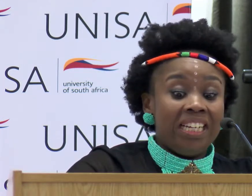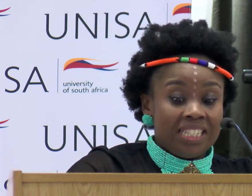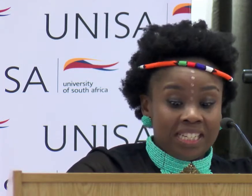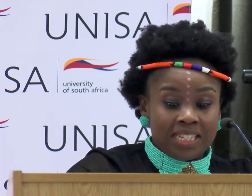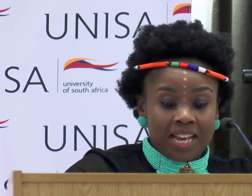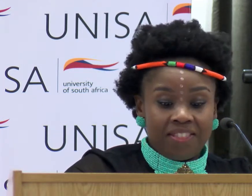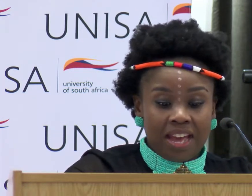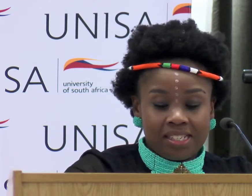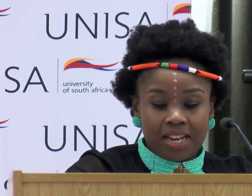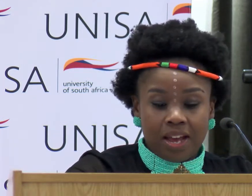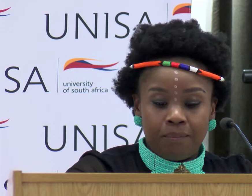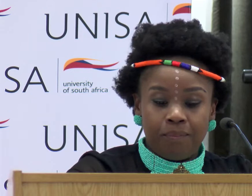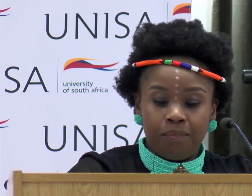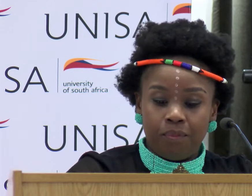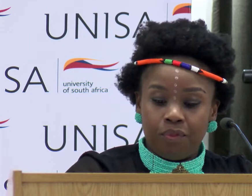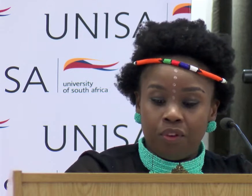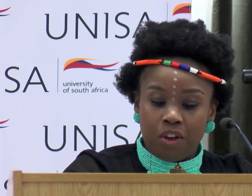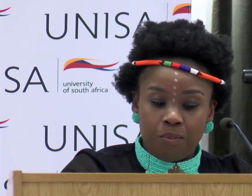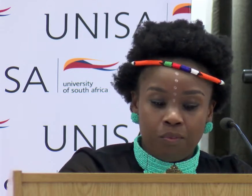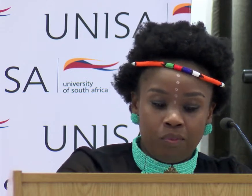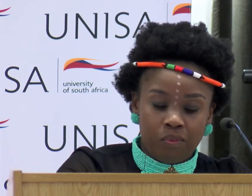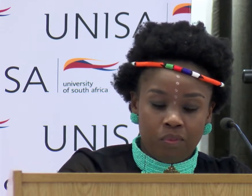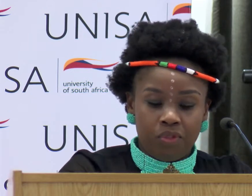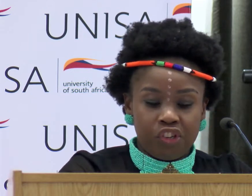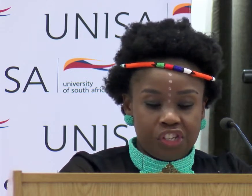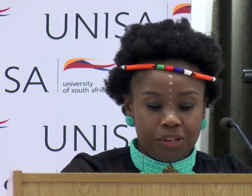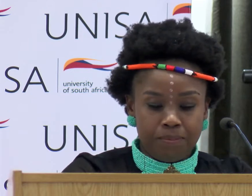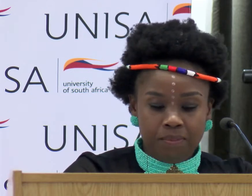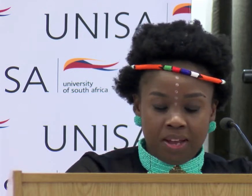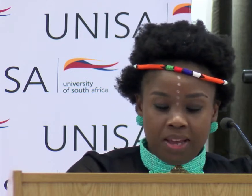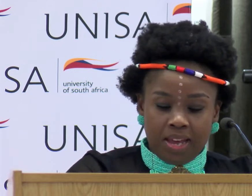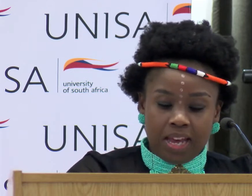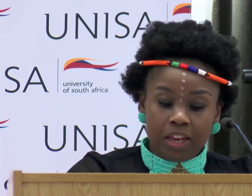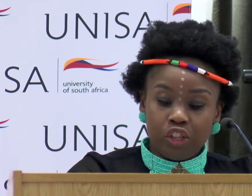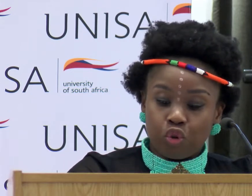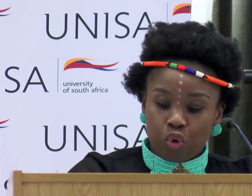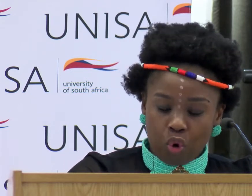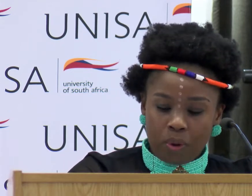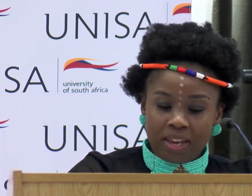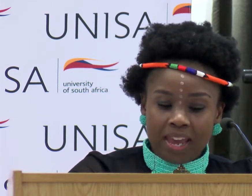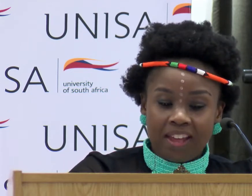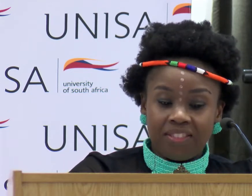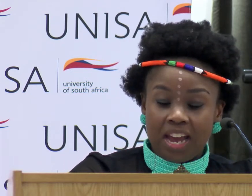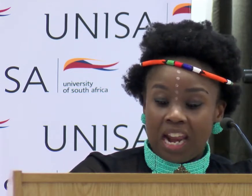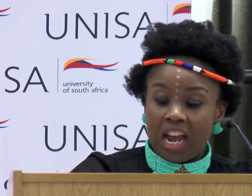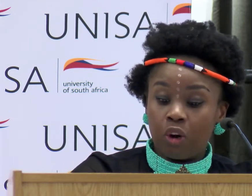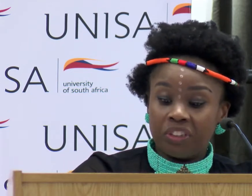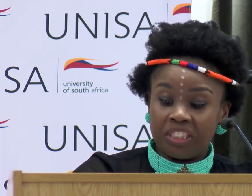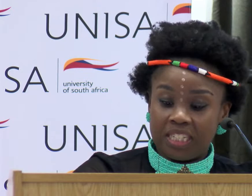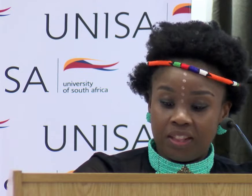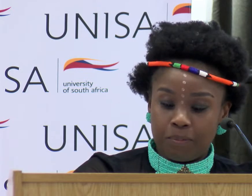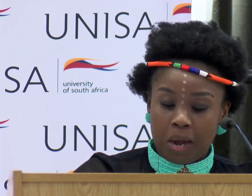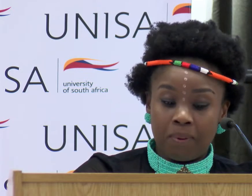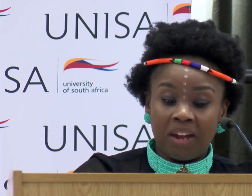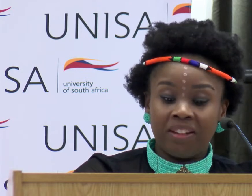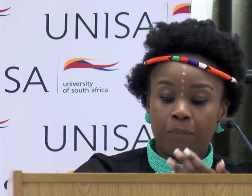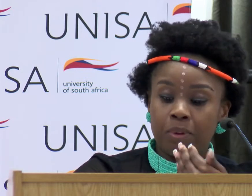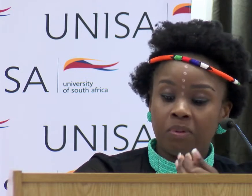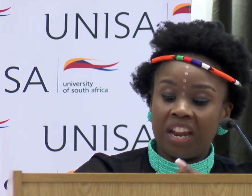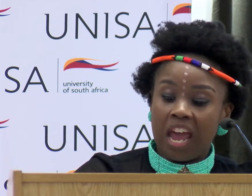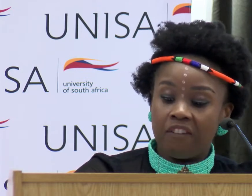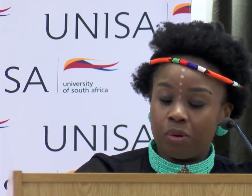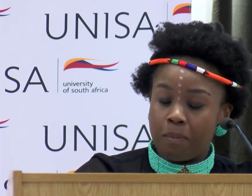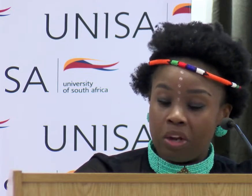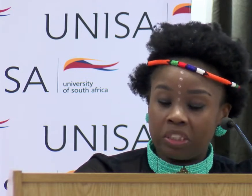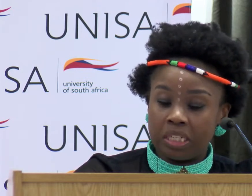But I did say that the team is growing, and there are languages in the pipeline. There are